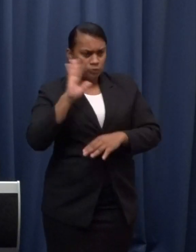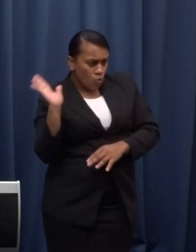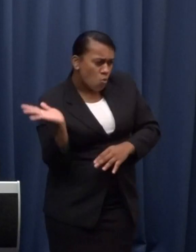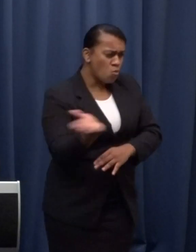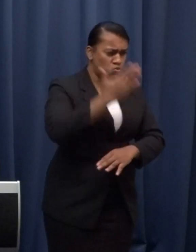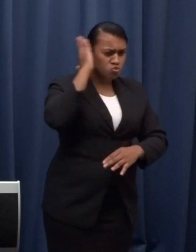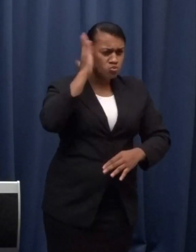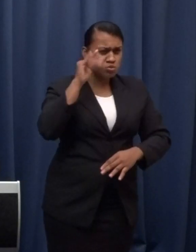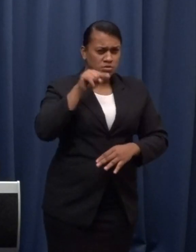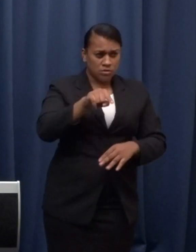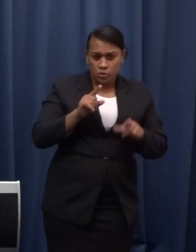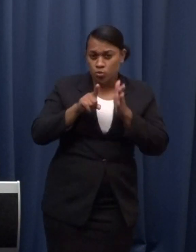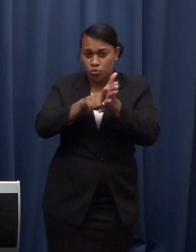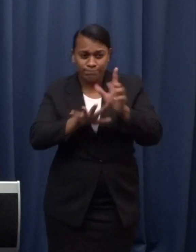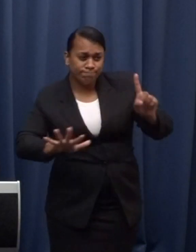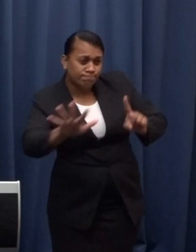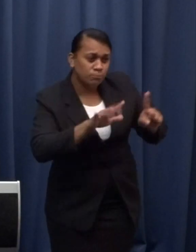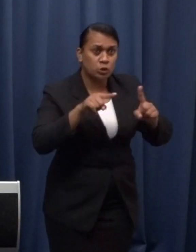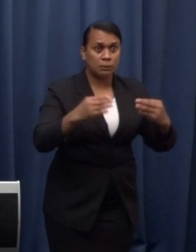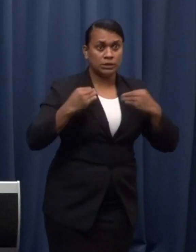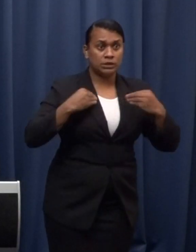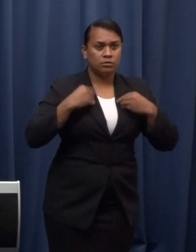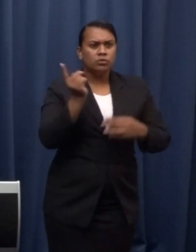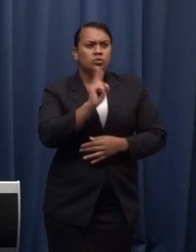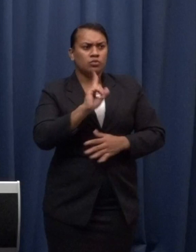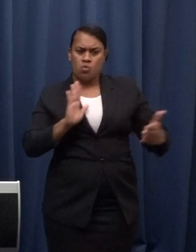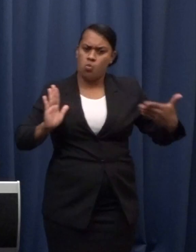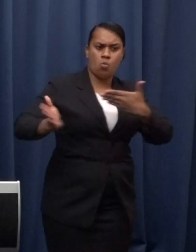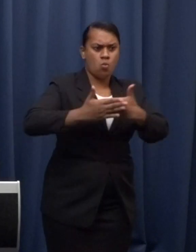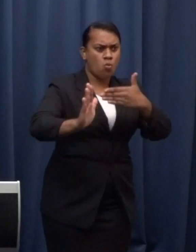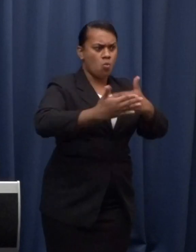within the greater Lautoka area will be closed until further notice.